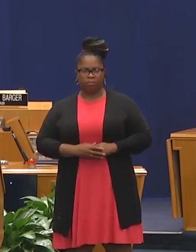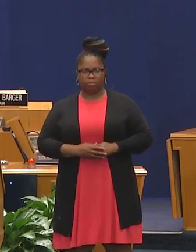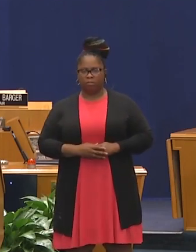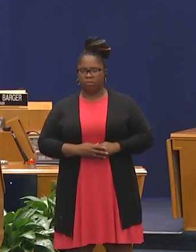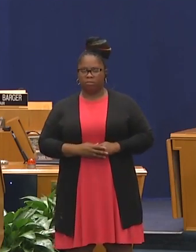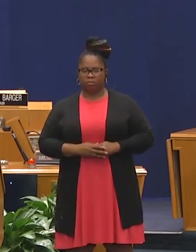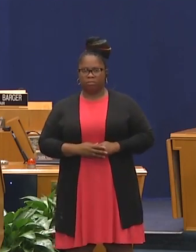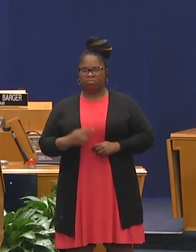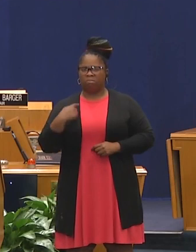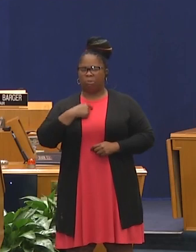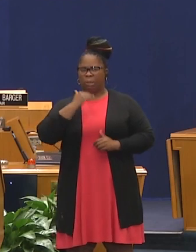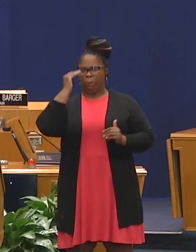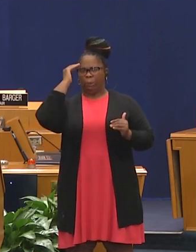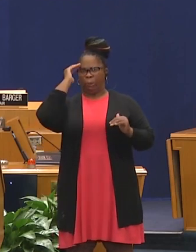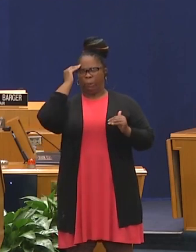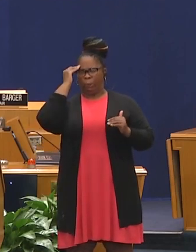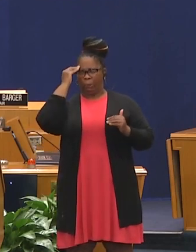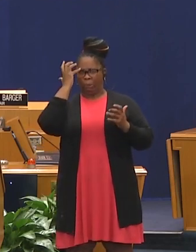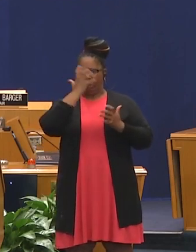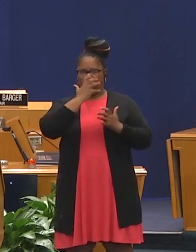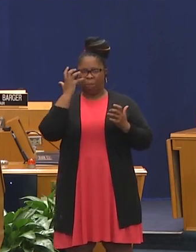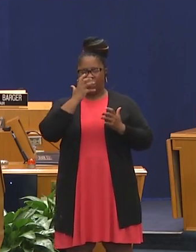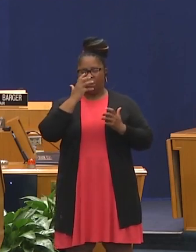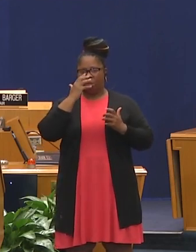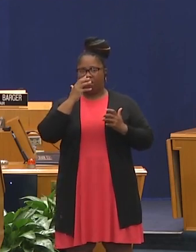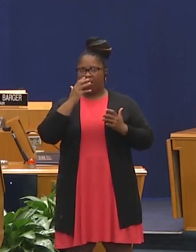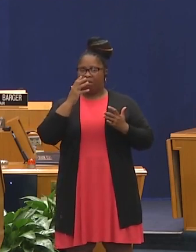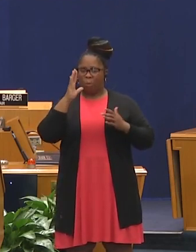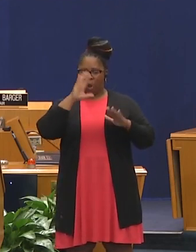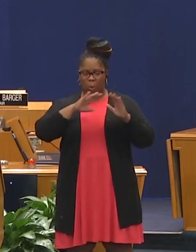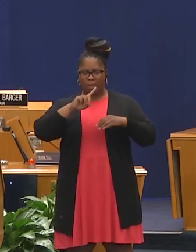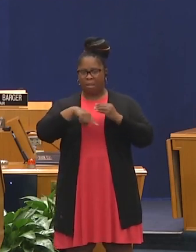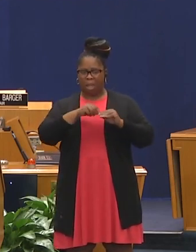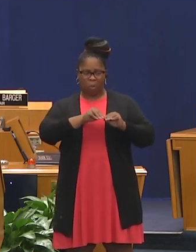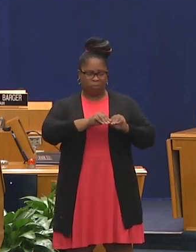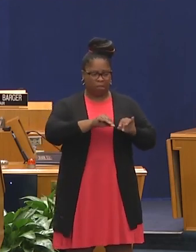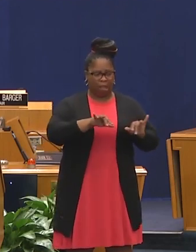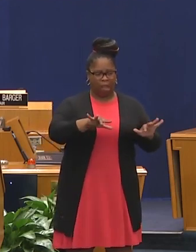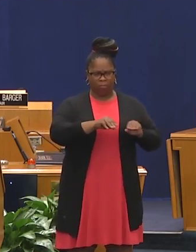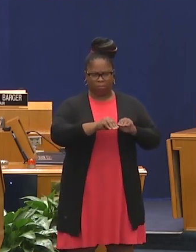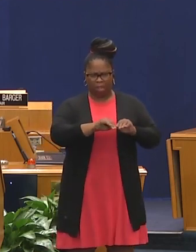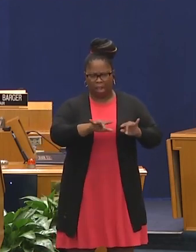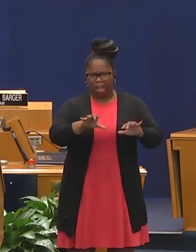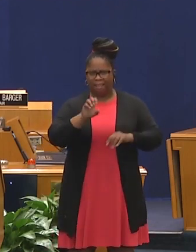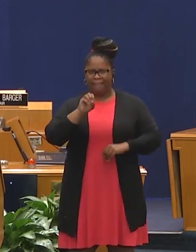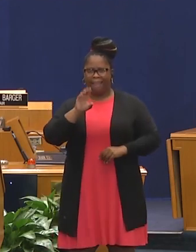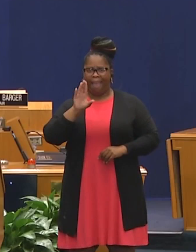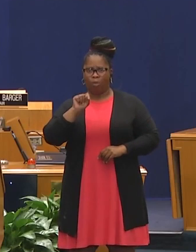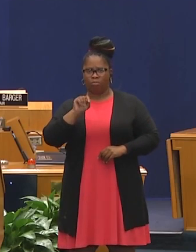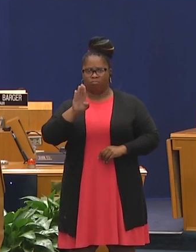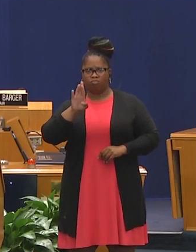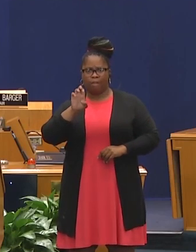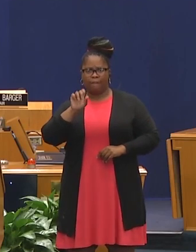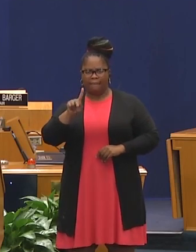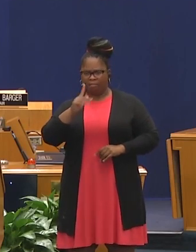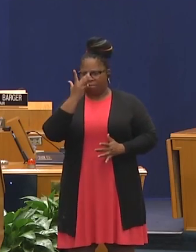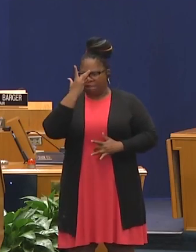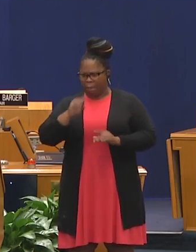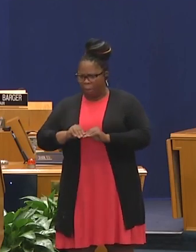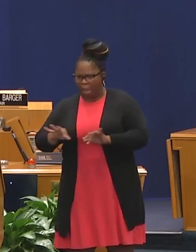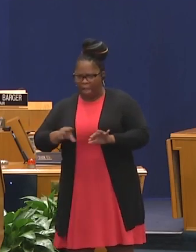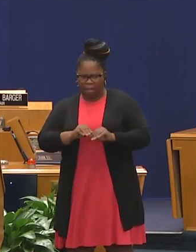extraordinarily worried about the outbreaks that continue to happen across the many different institutional settings.